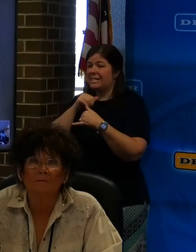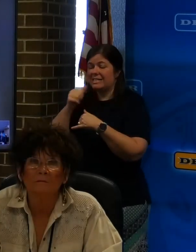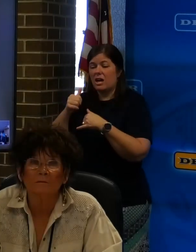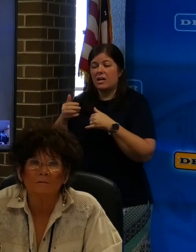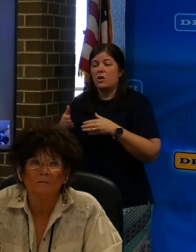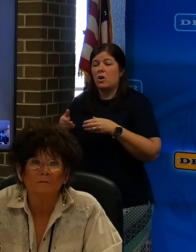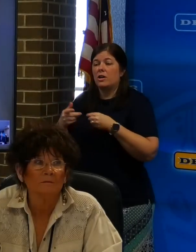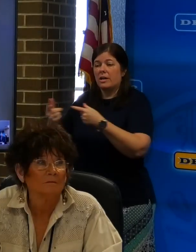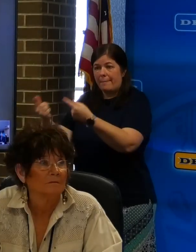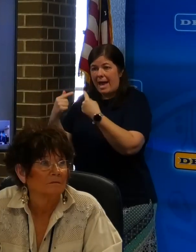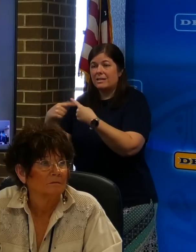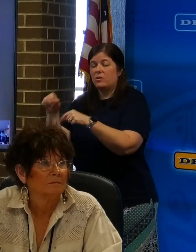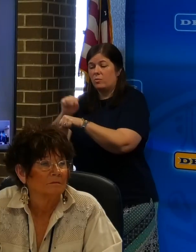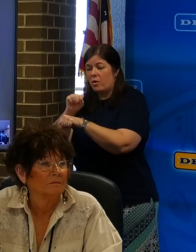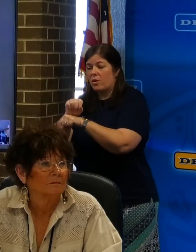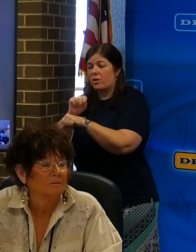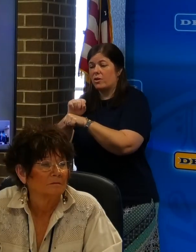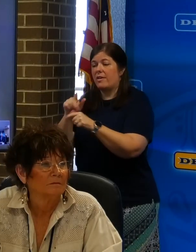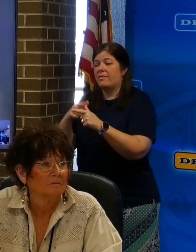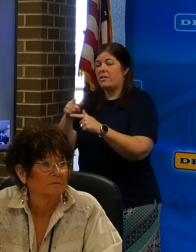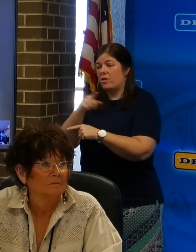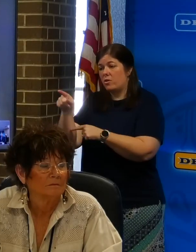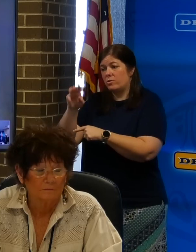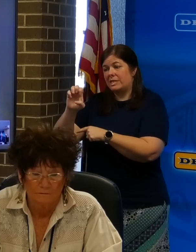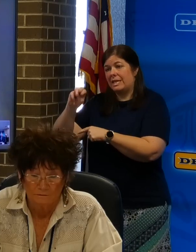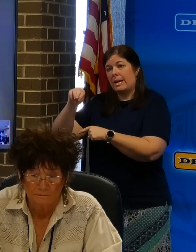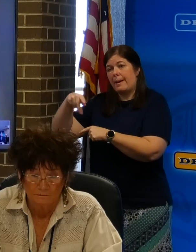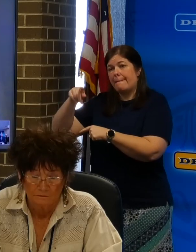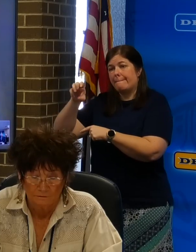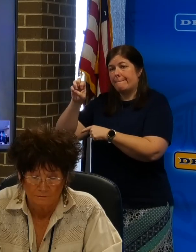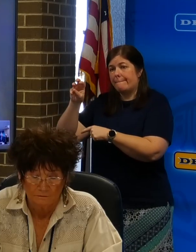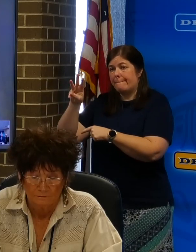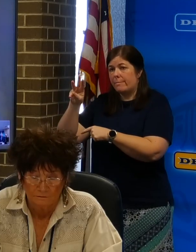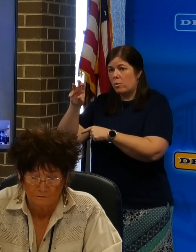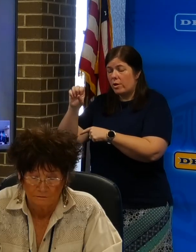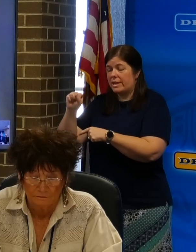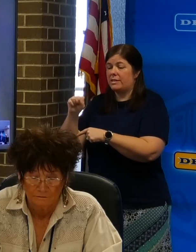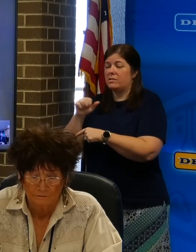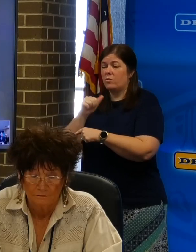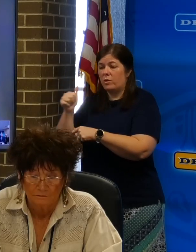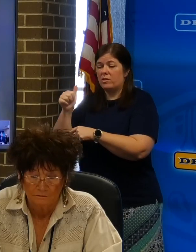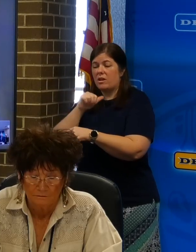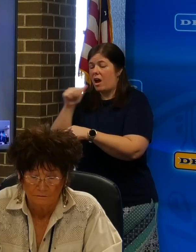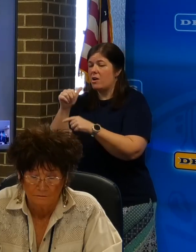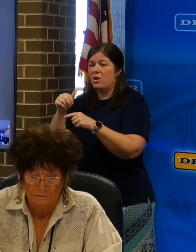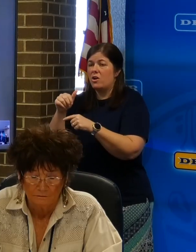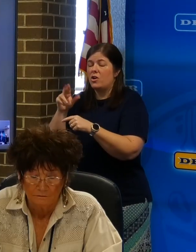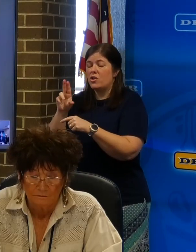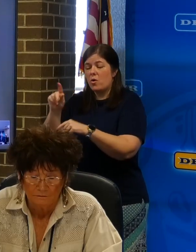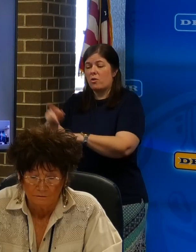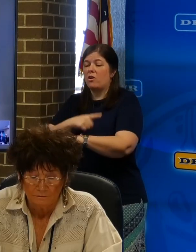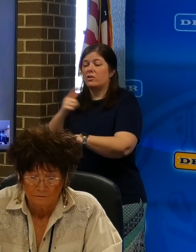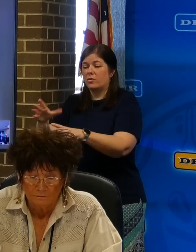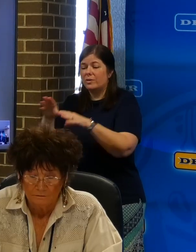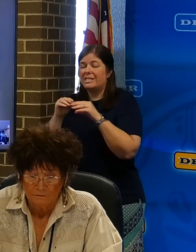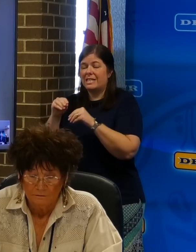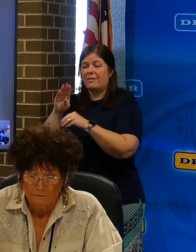hire report process, and those employees become ineligible and those benefits stop. Just as a